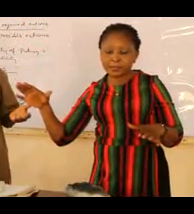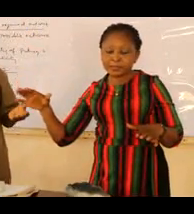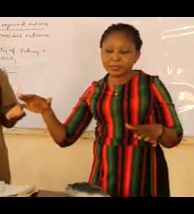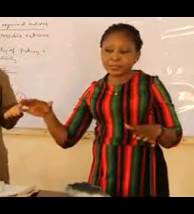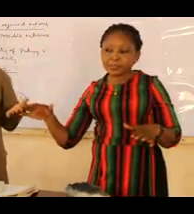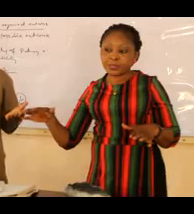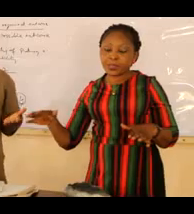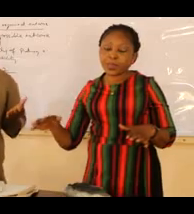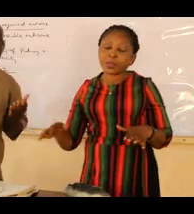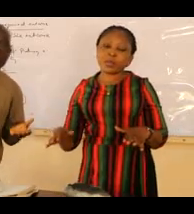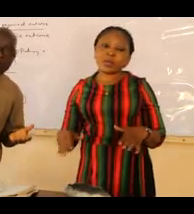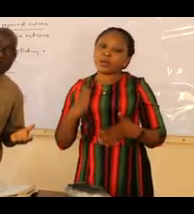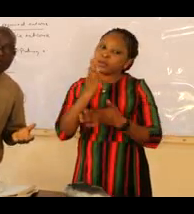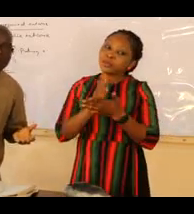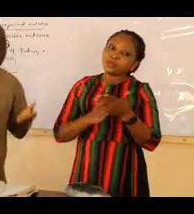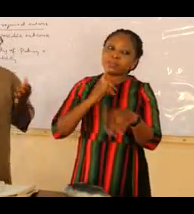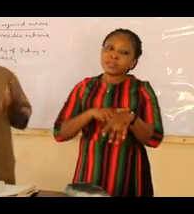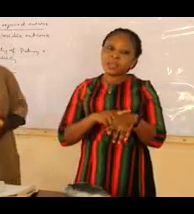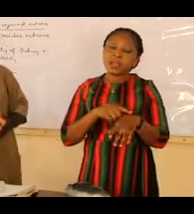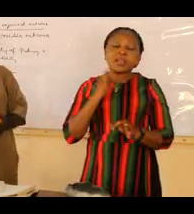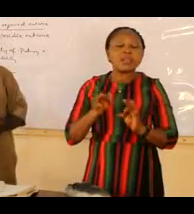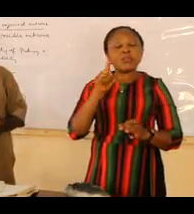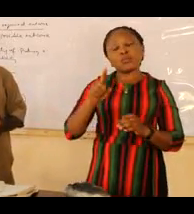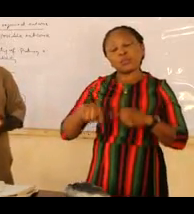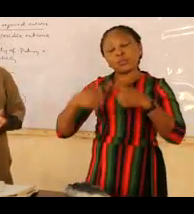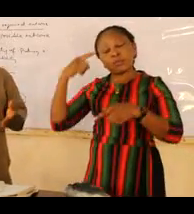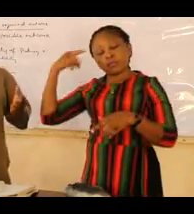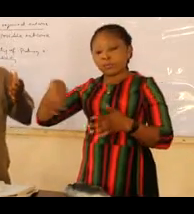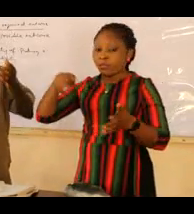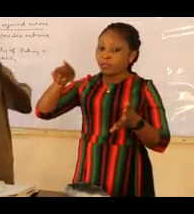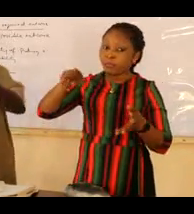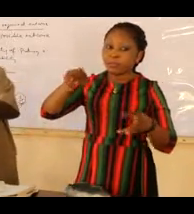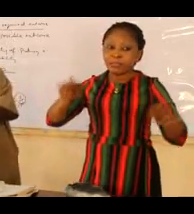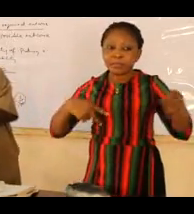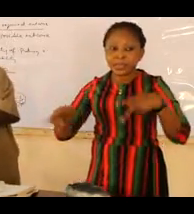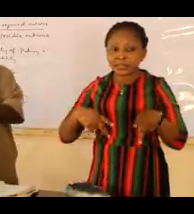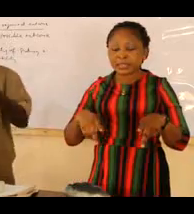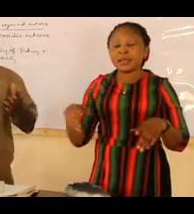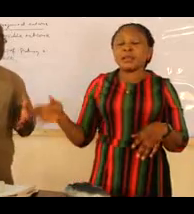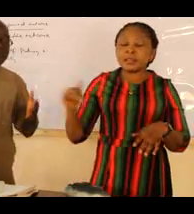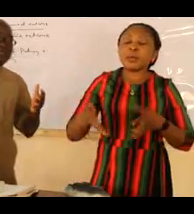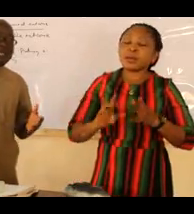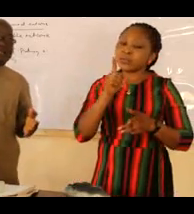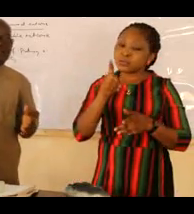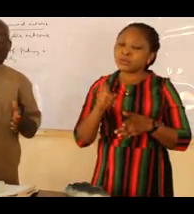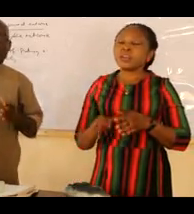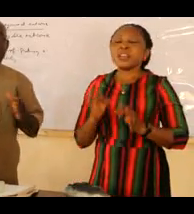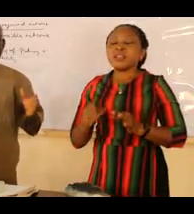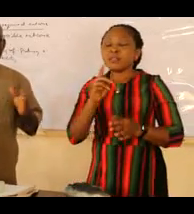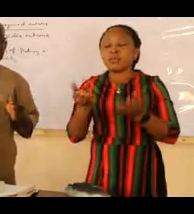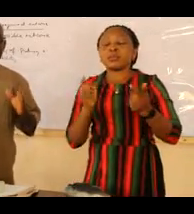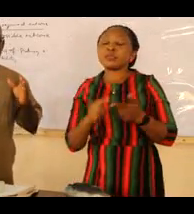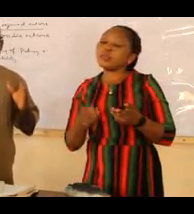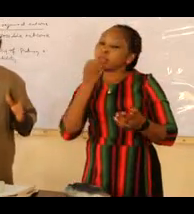do you prefer? You want to swallow or rice? You cannot easily swallow and write at the same time. So